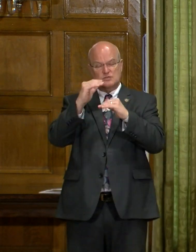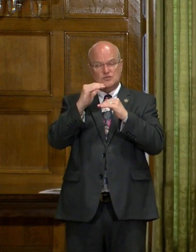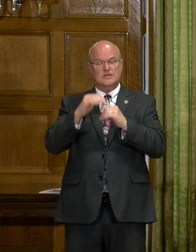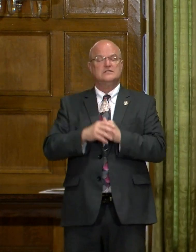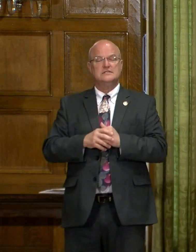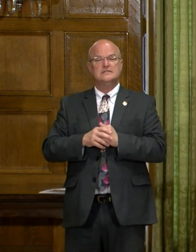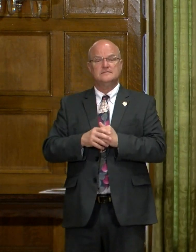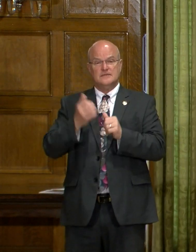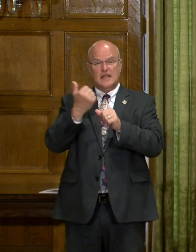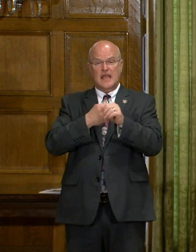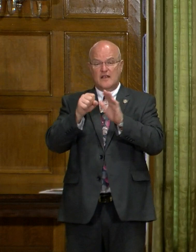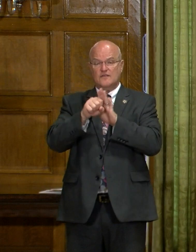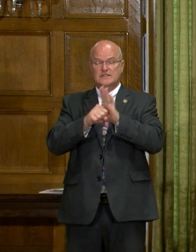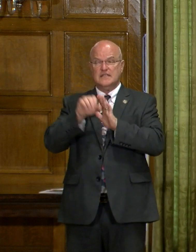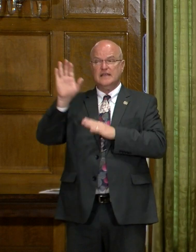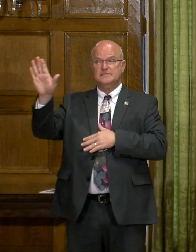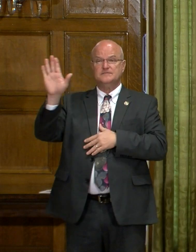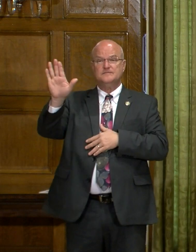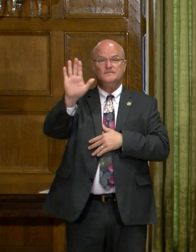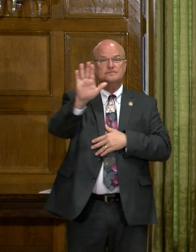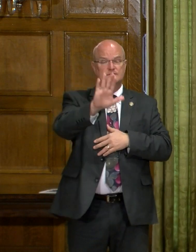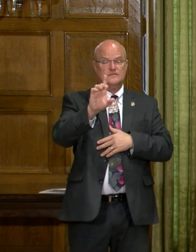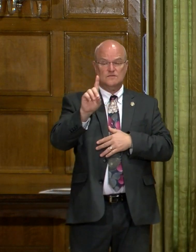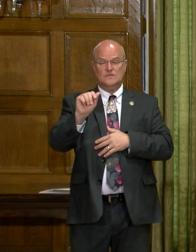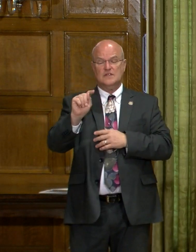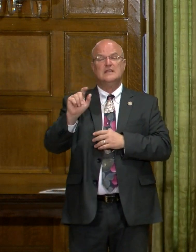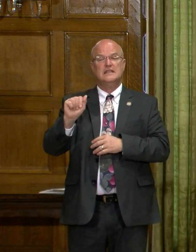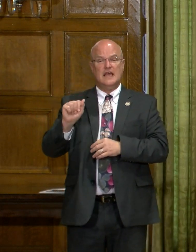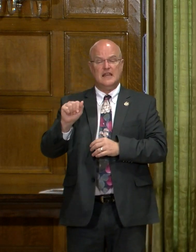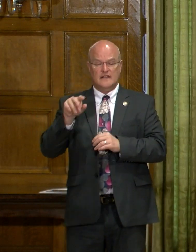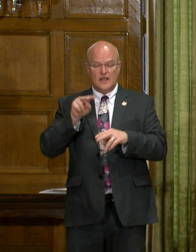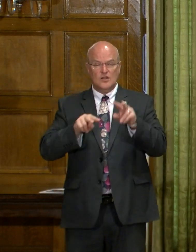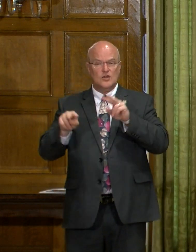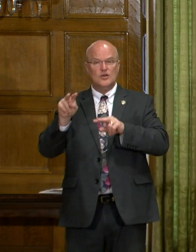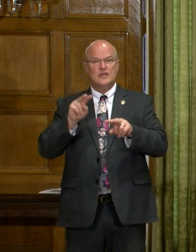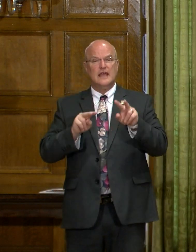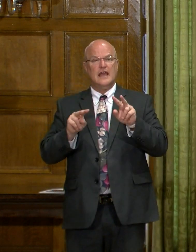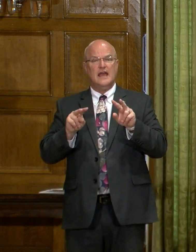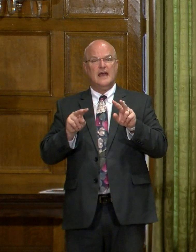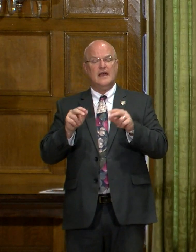restrictions, every state looks at their own data. They look at